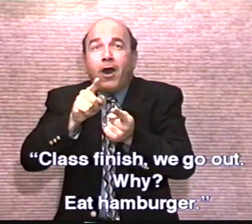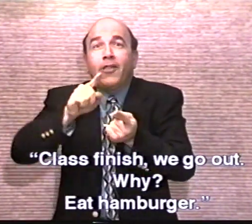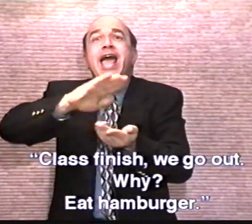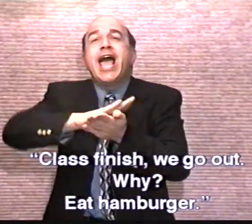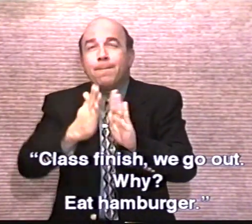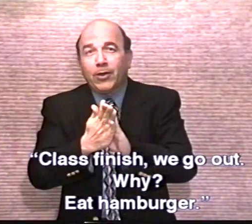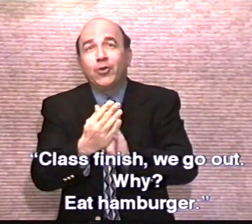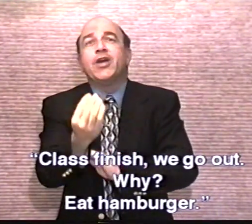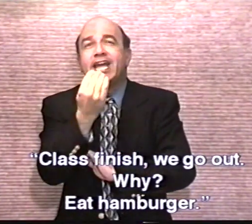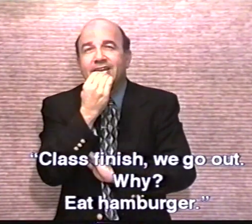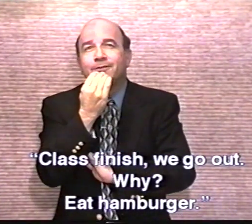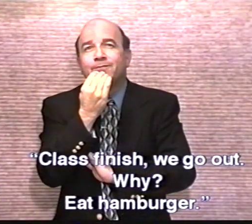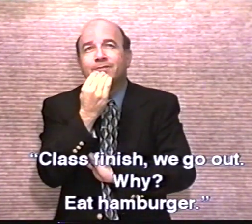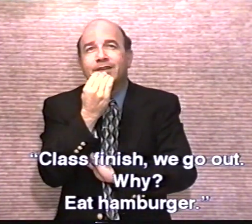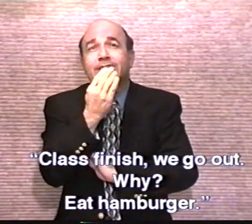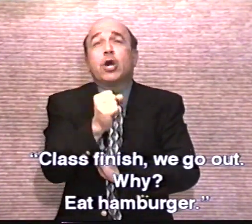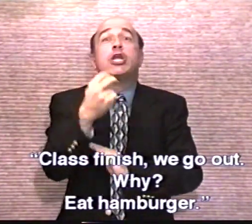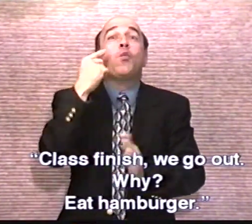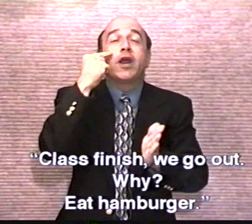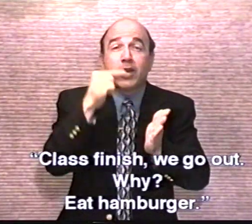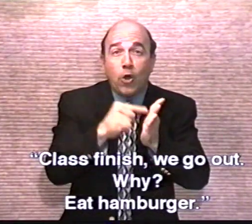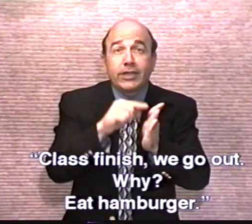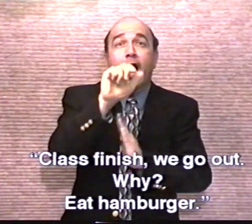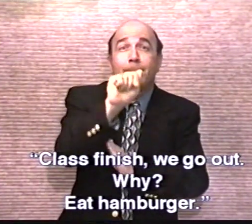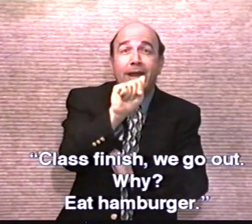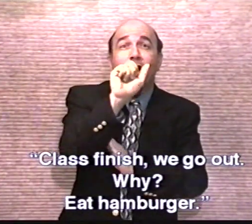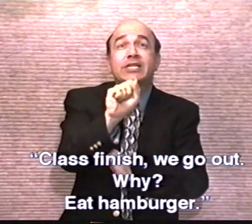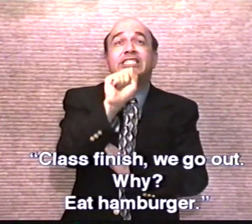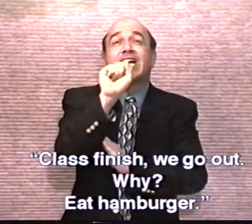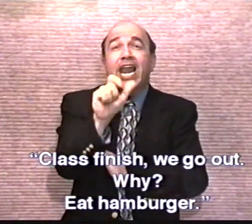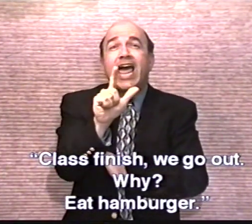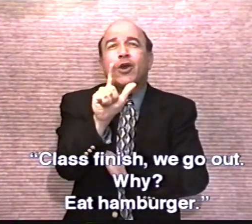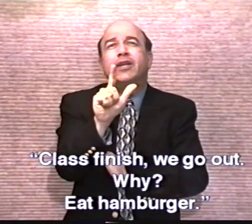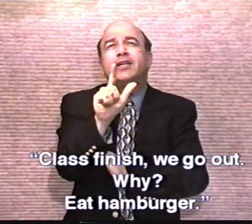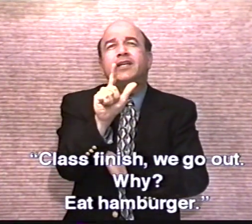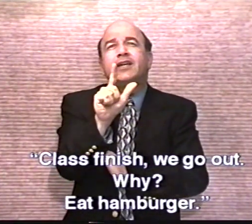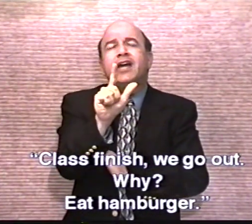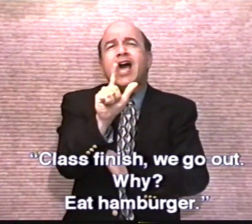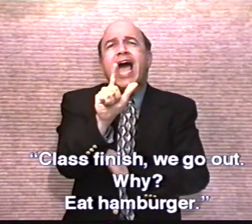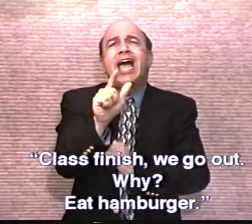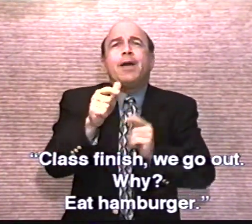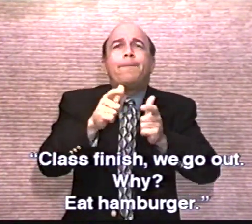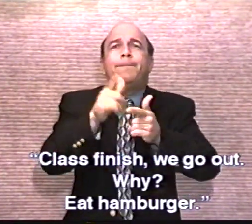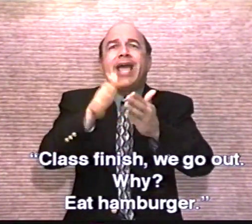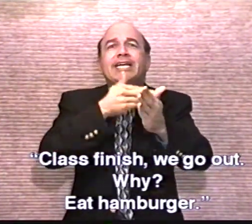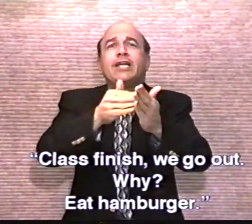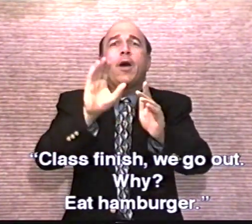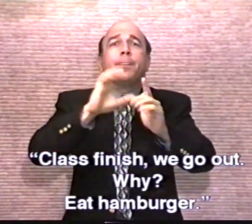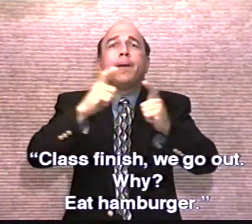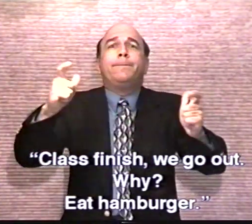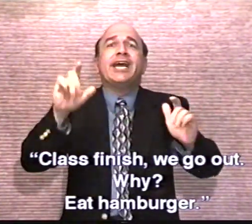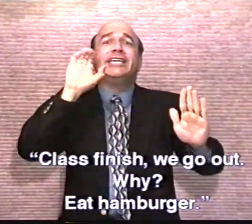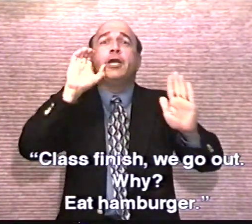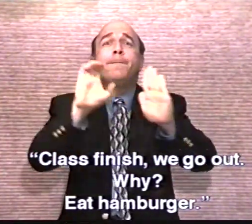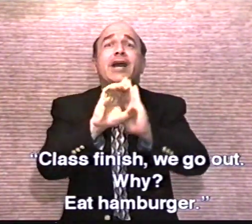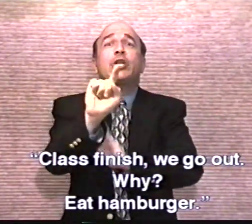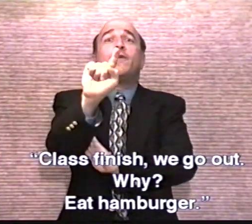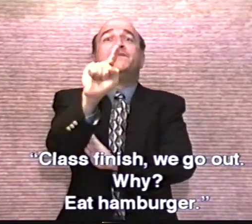small hamburger eat. So you will notice American Sign Language paint the biggest picture